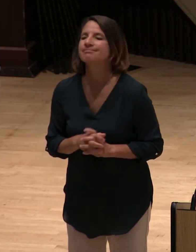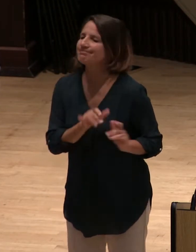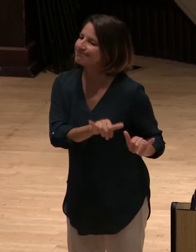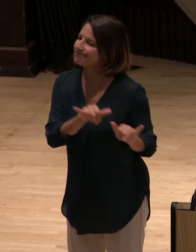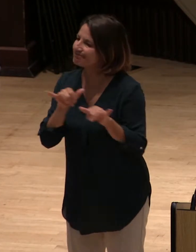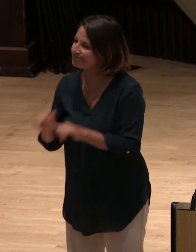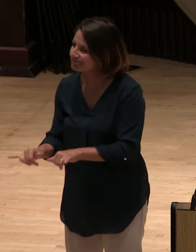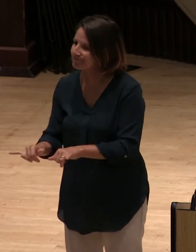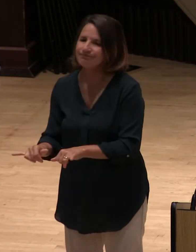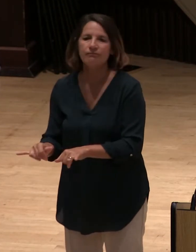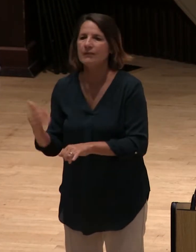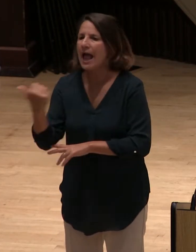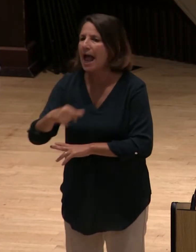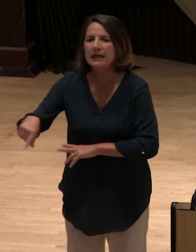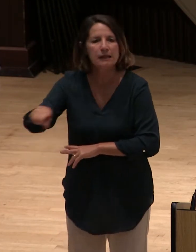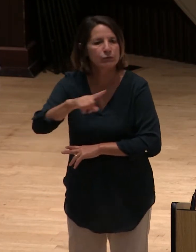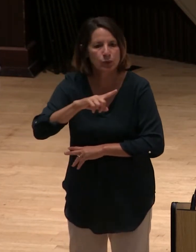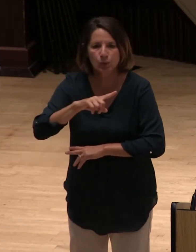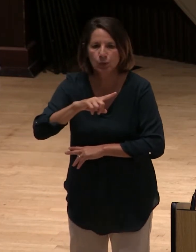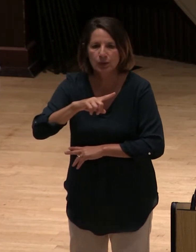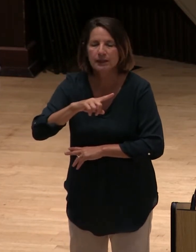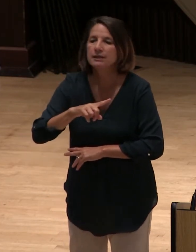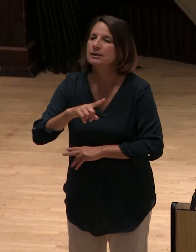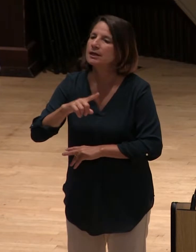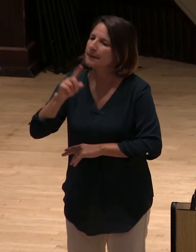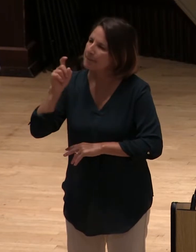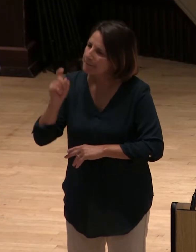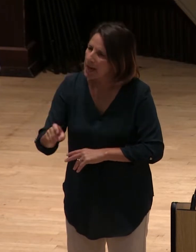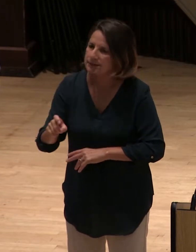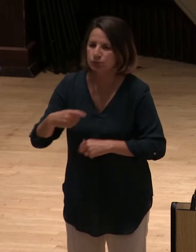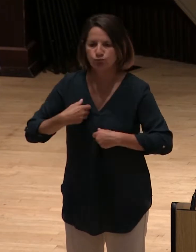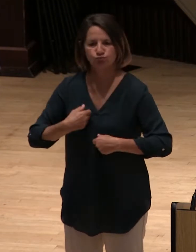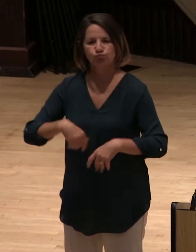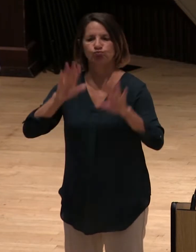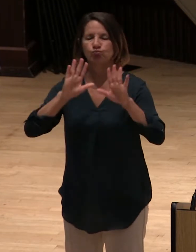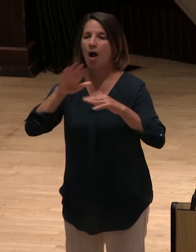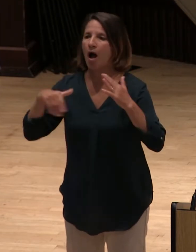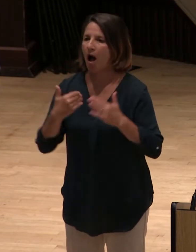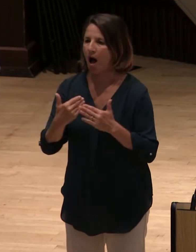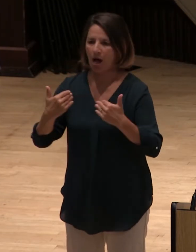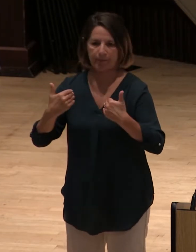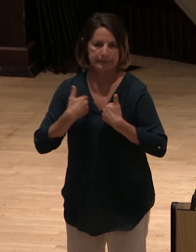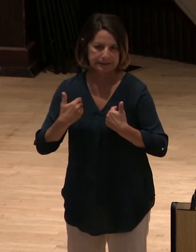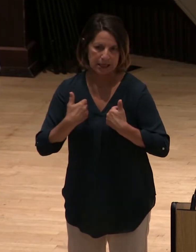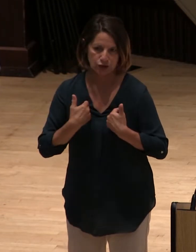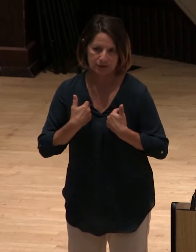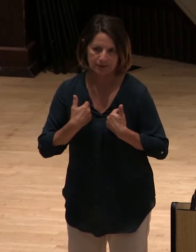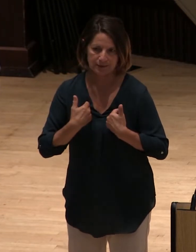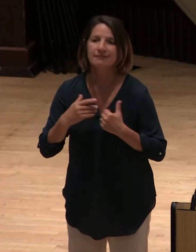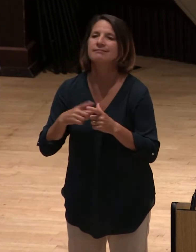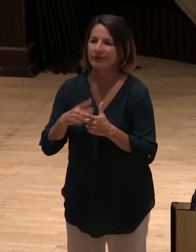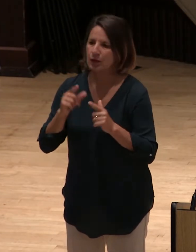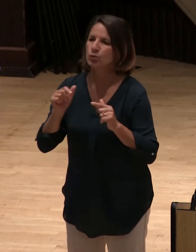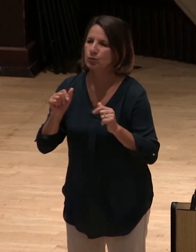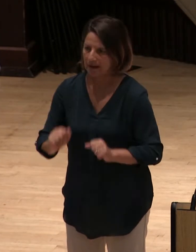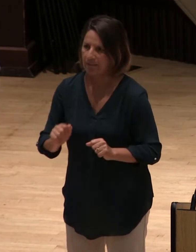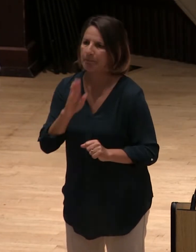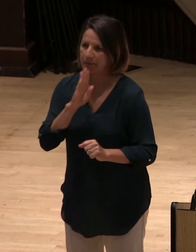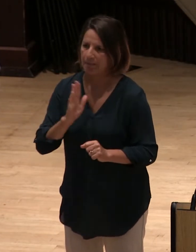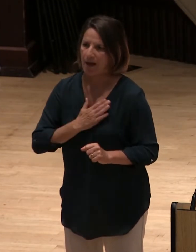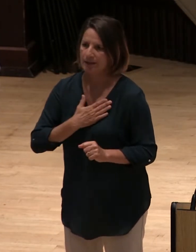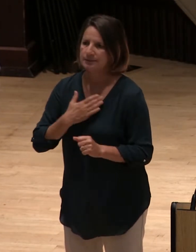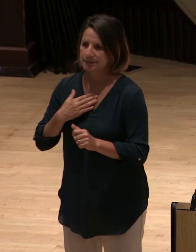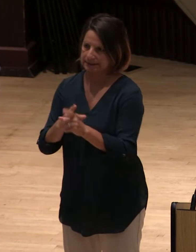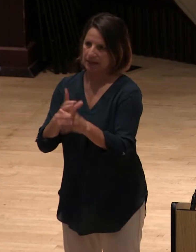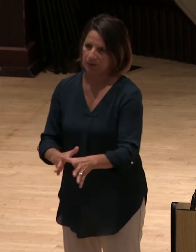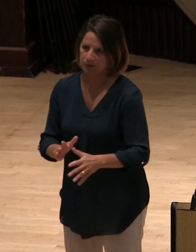way, any of you who does not renounce all your possessions cannot be my disciple. The Gospel